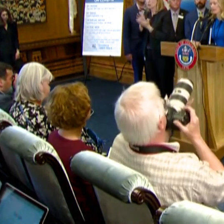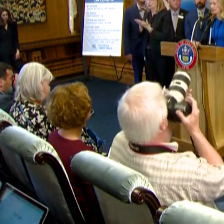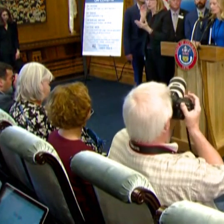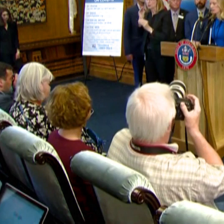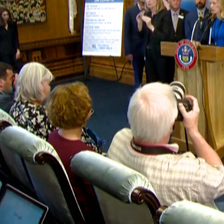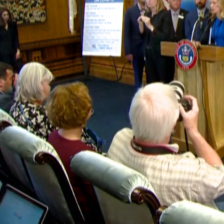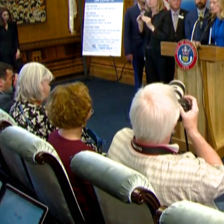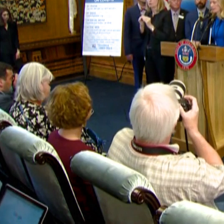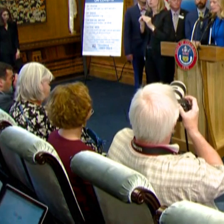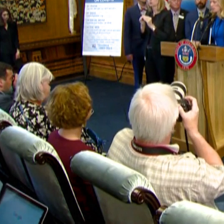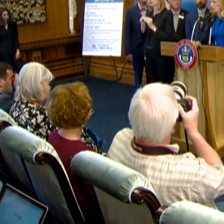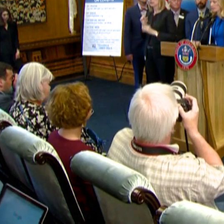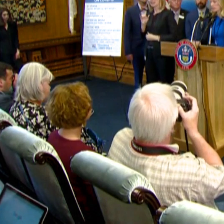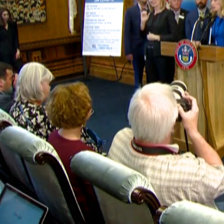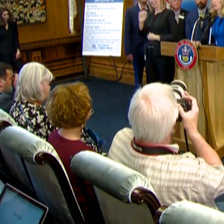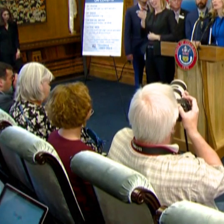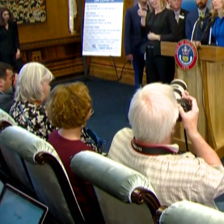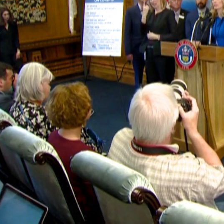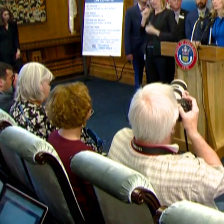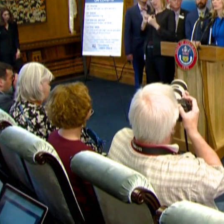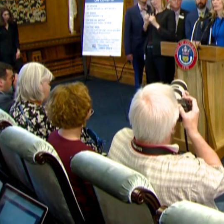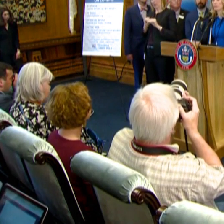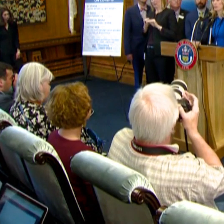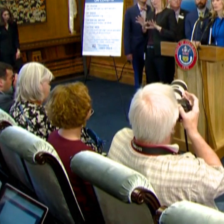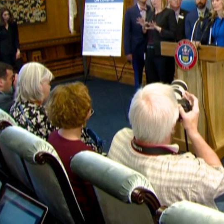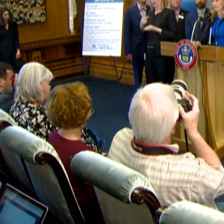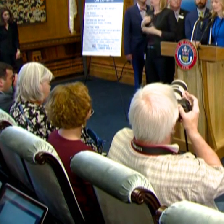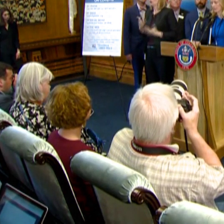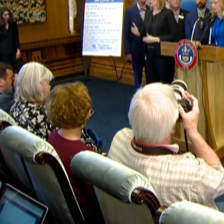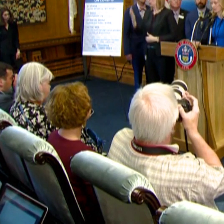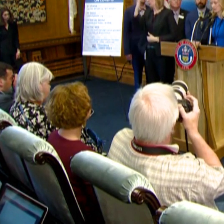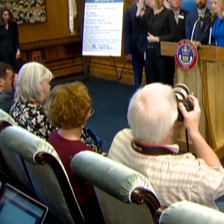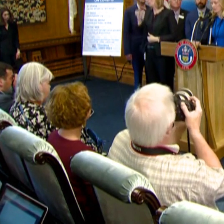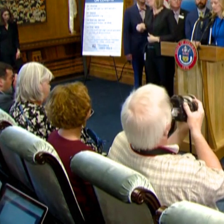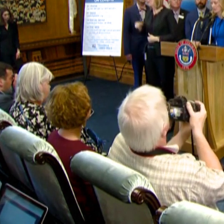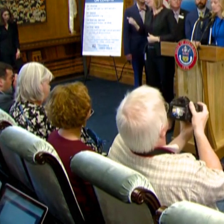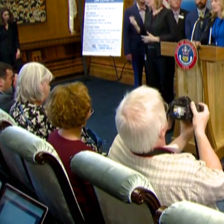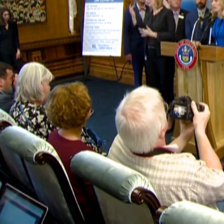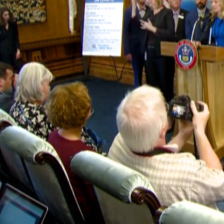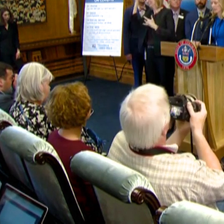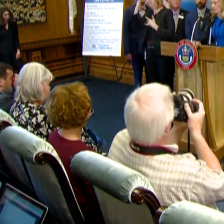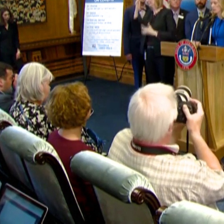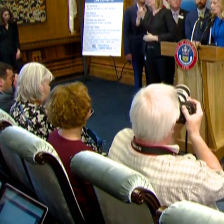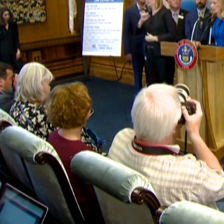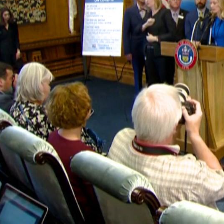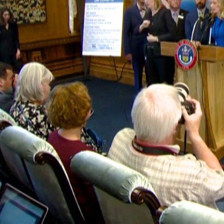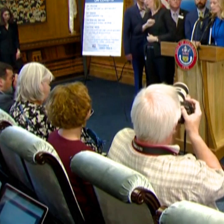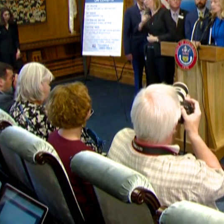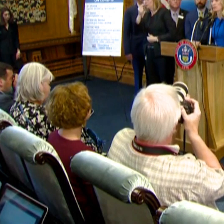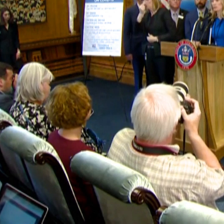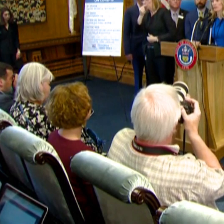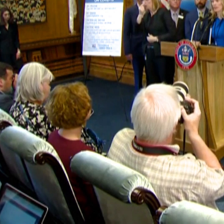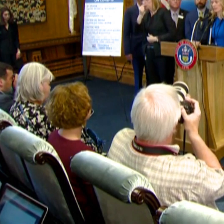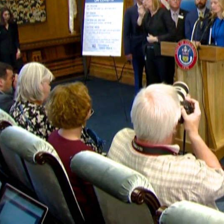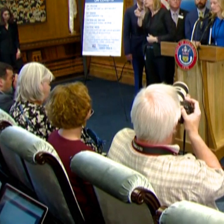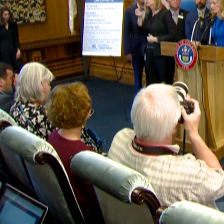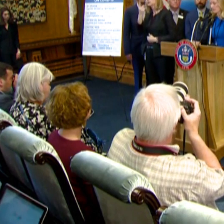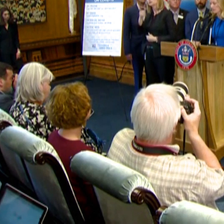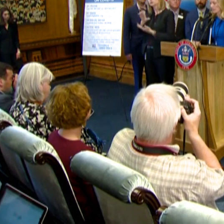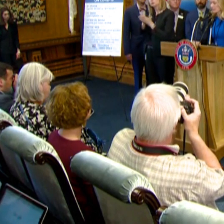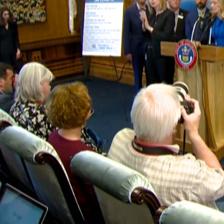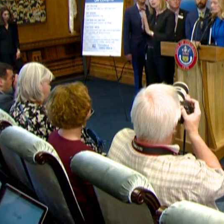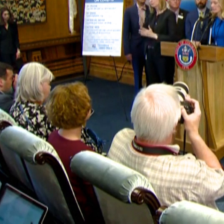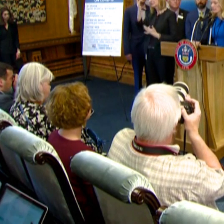it spreads is largely based on what is known about similar respiratory diseases. To become sick, you have to be exposed to the